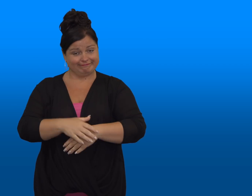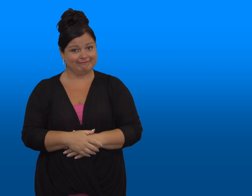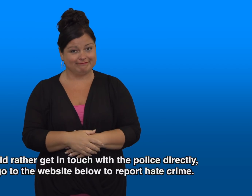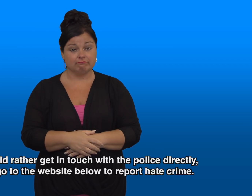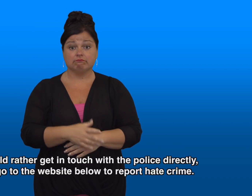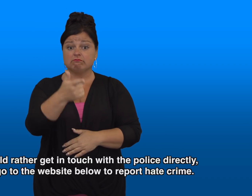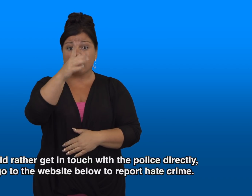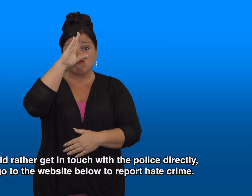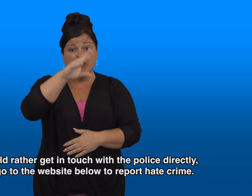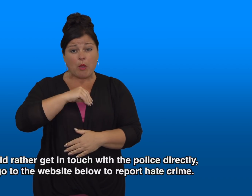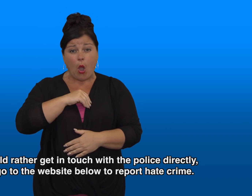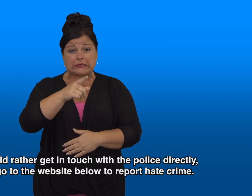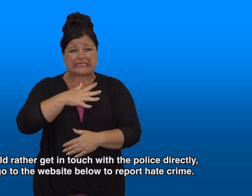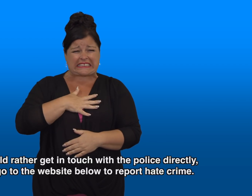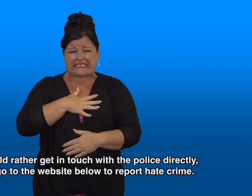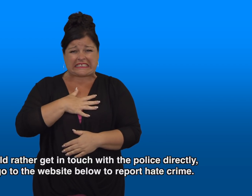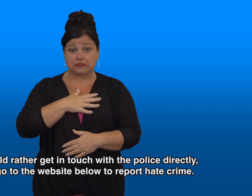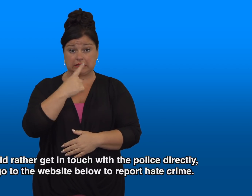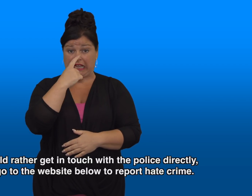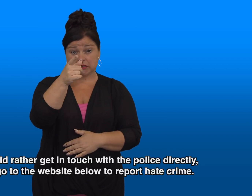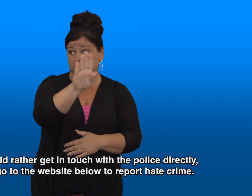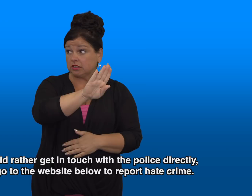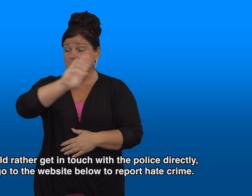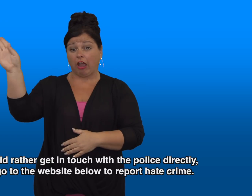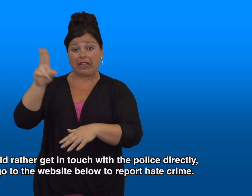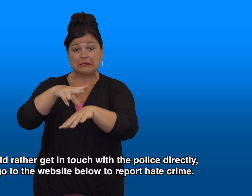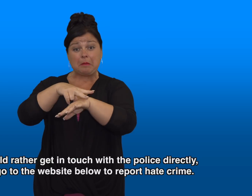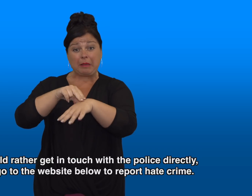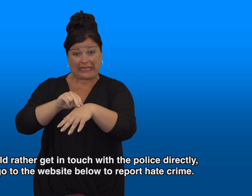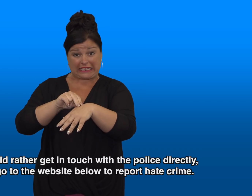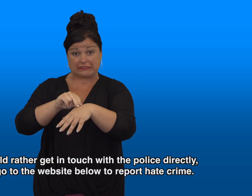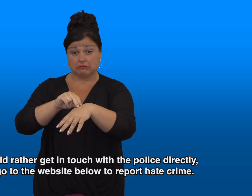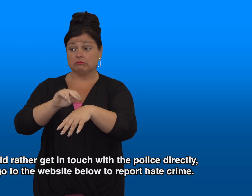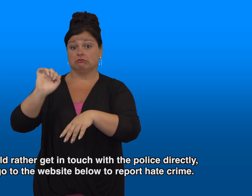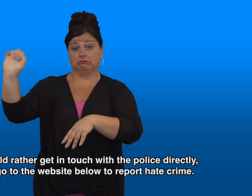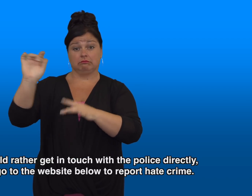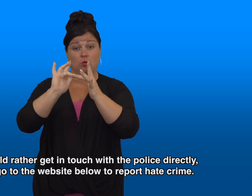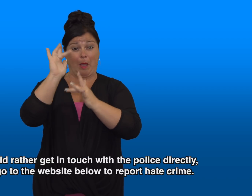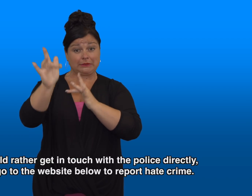If you'd rather get in touch with the police directly, then you can go to the website below to report hate crime.